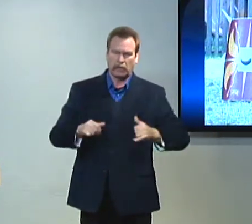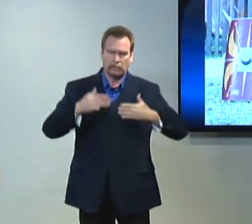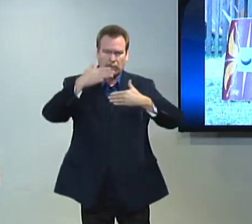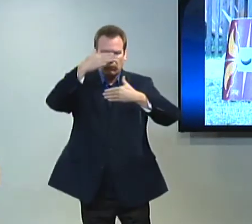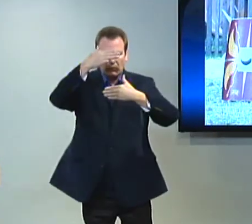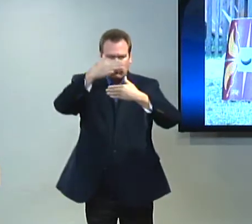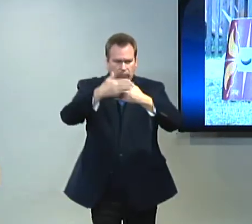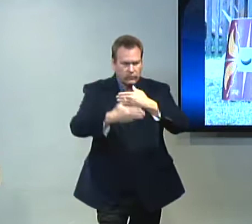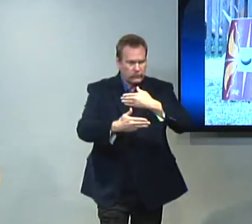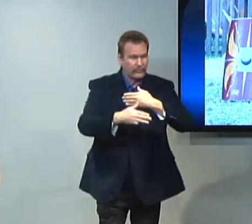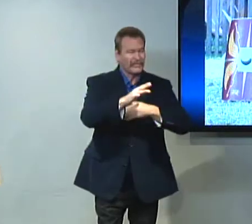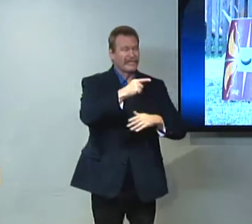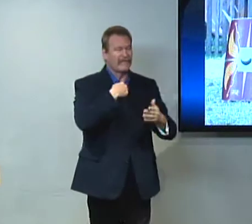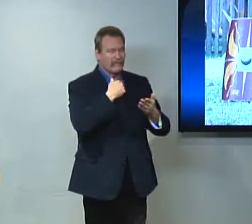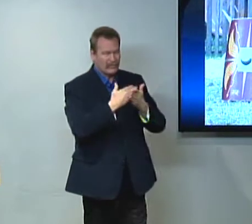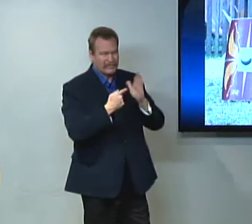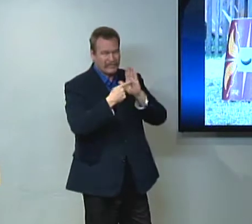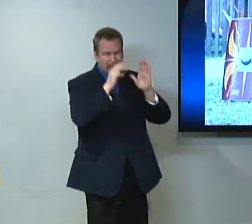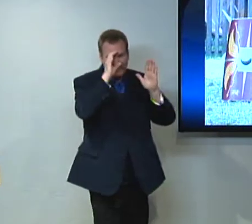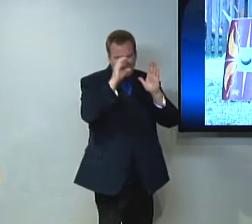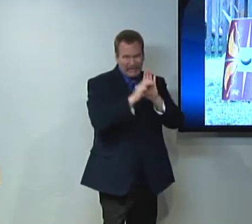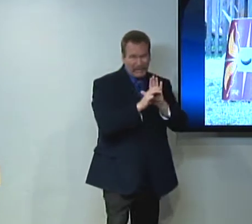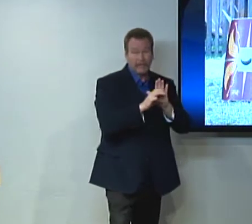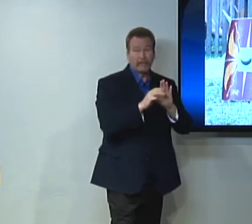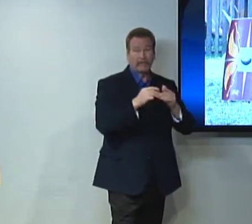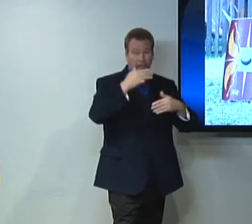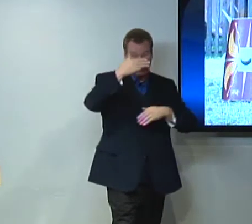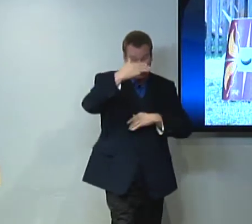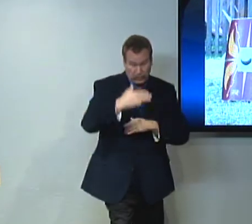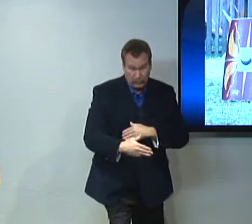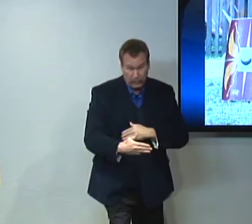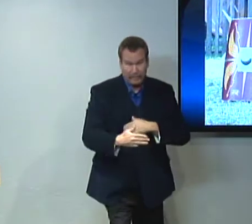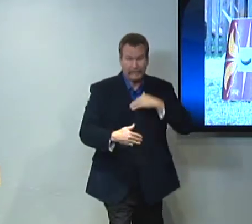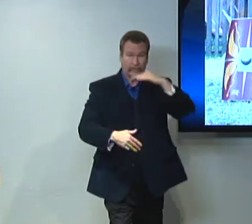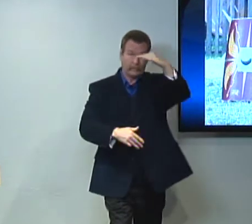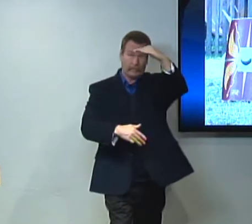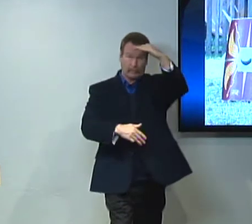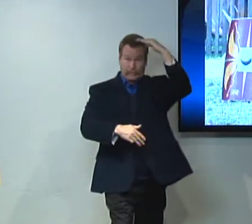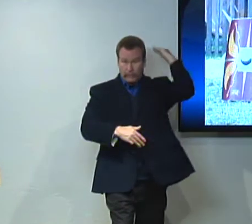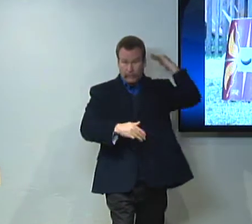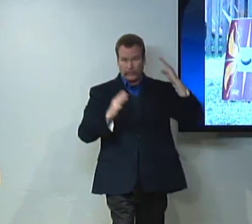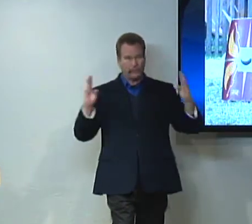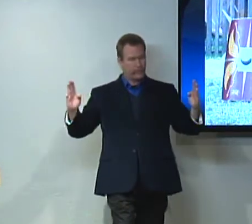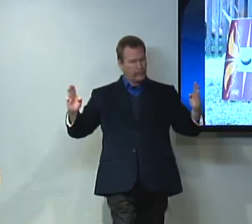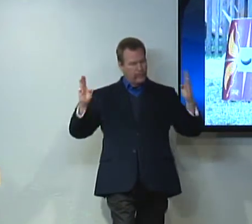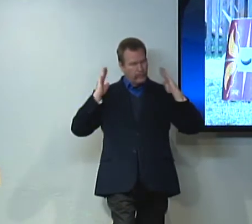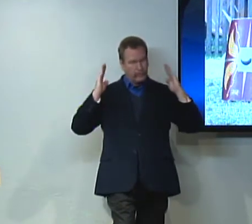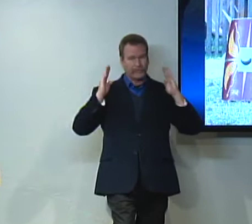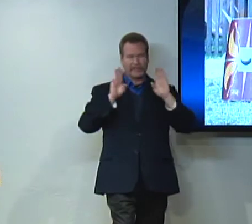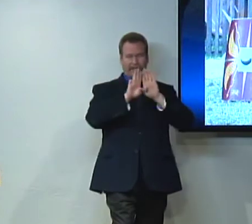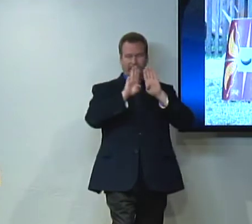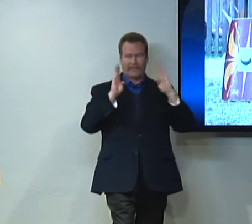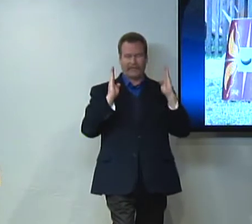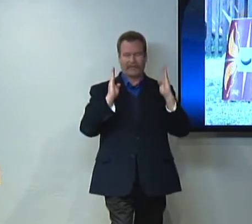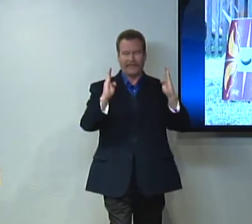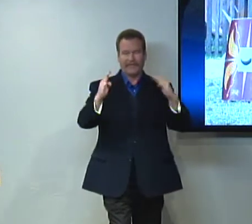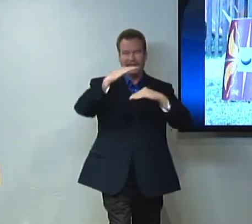running toward you, then you would stand firm and holding your shield in front of you. So this is the picture that I kind of want to have you to have in